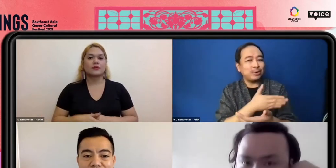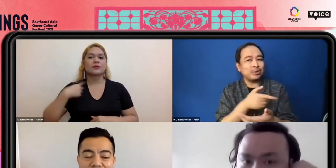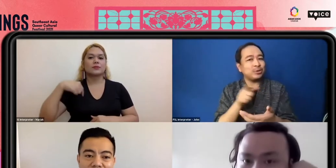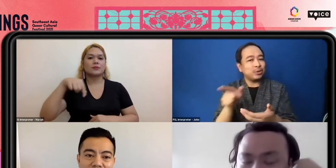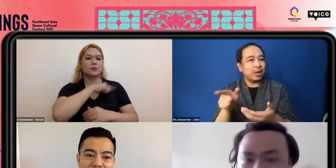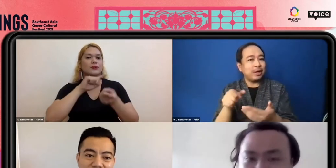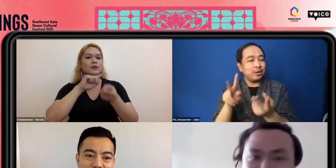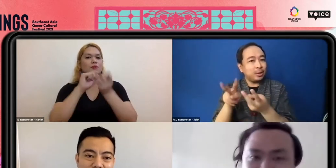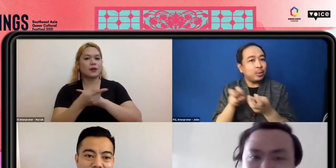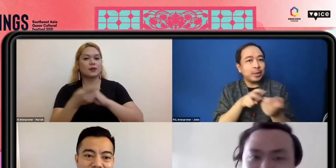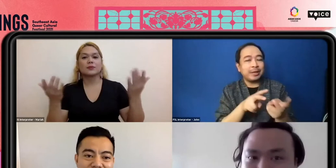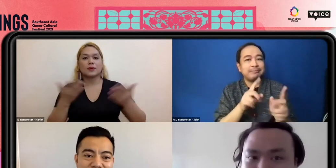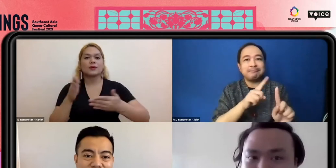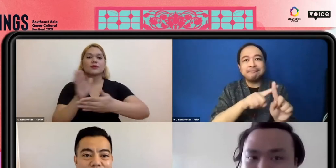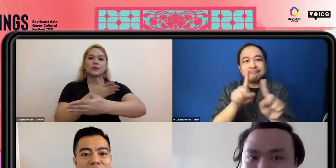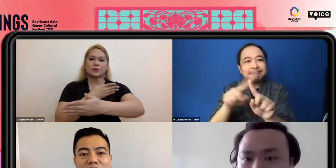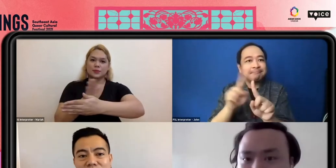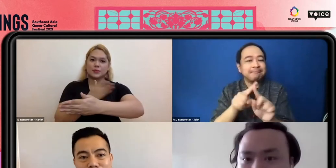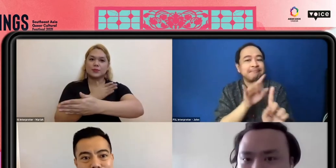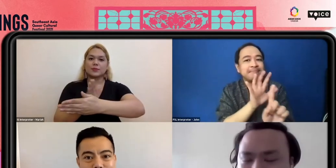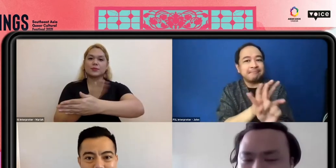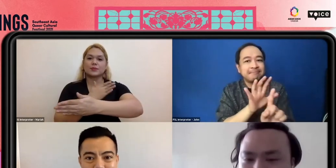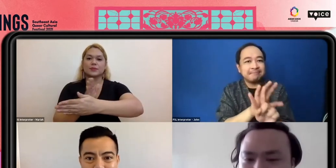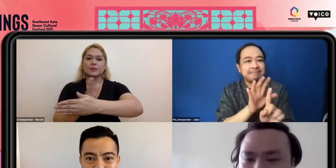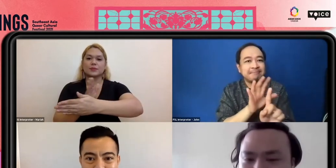others. So here's Fajar.